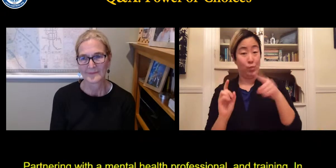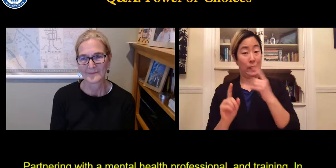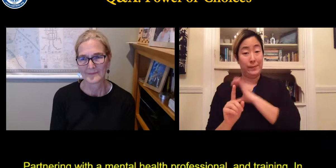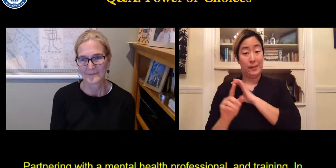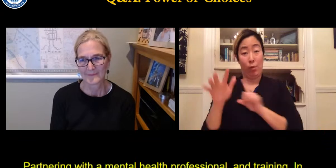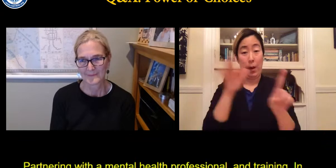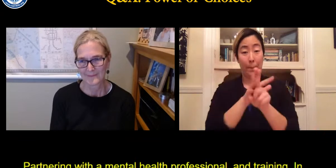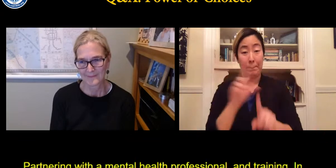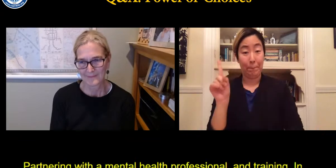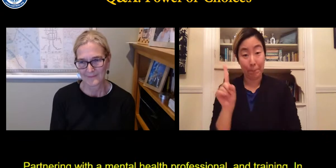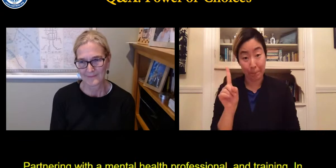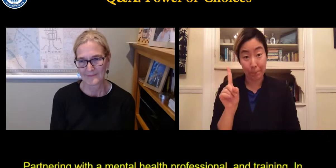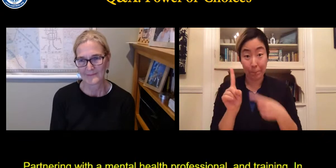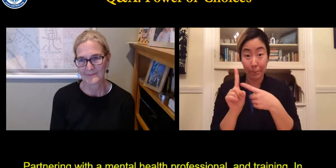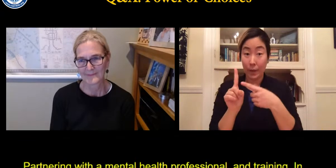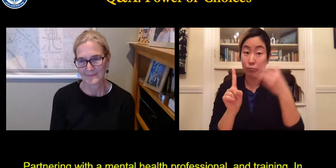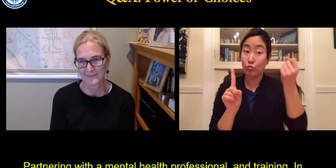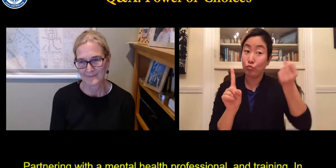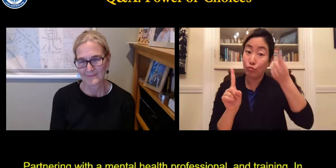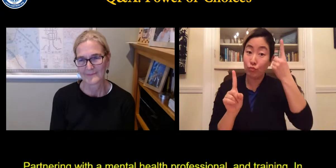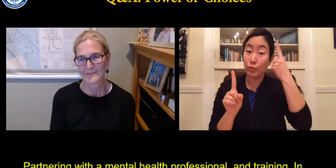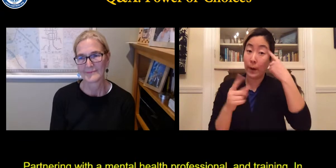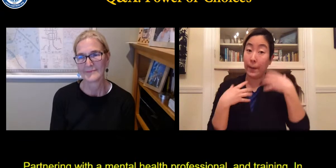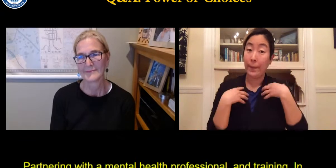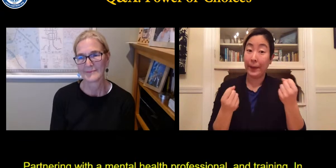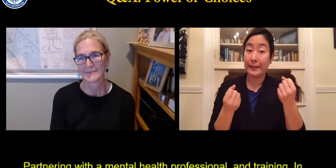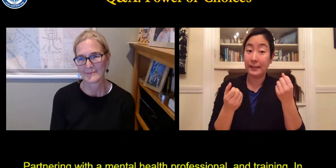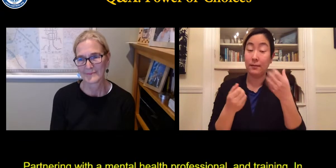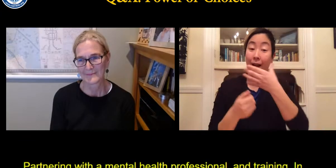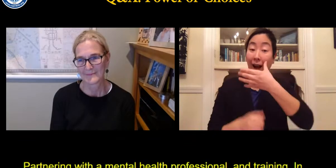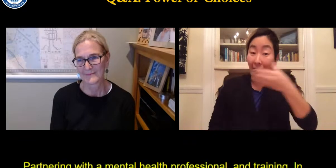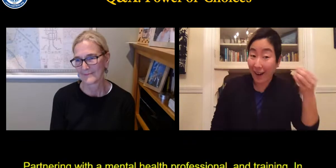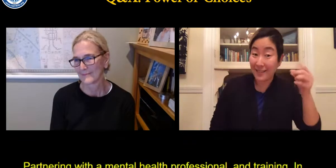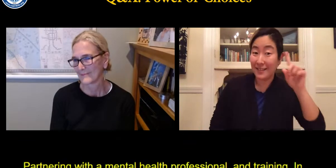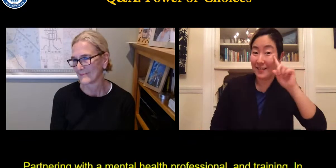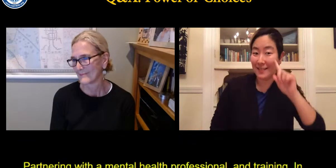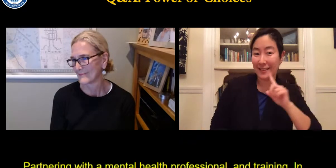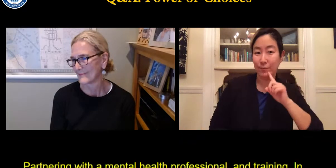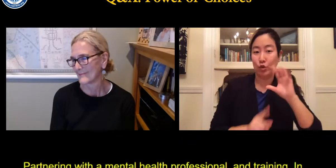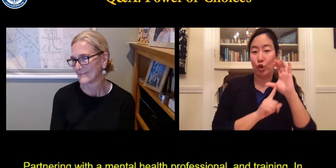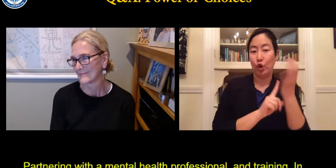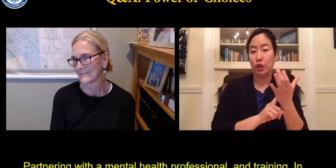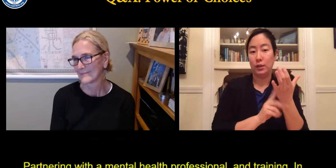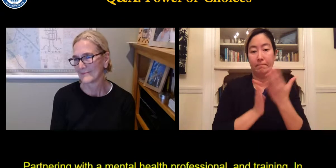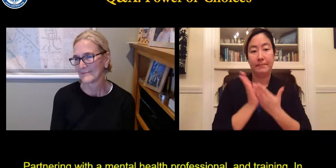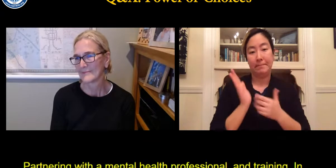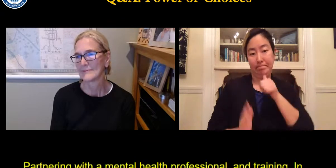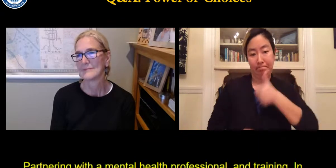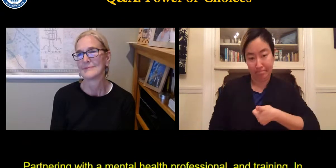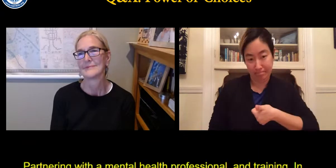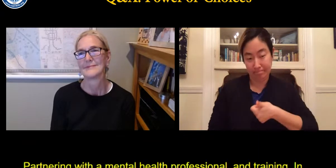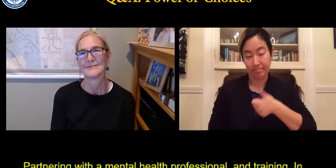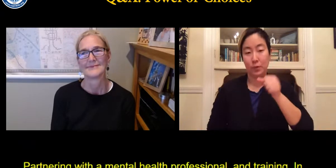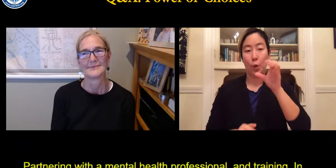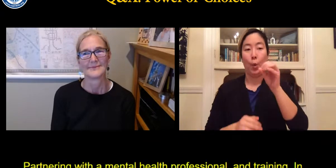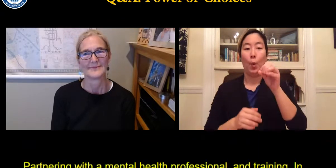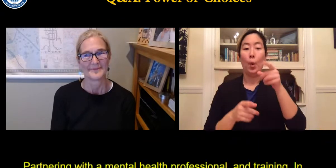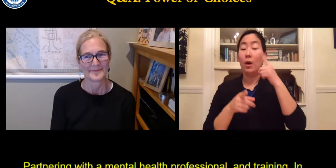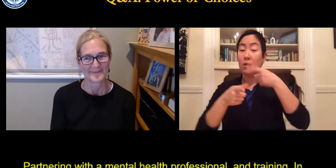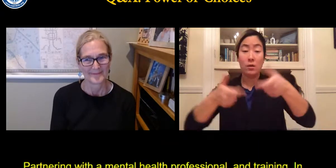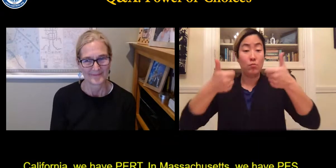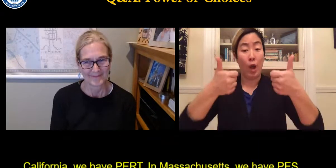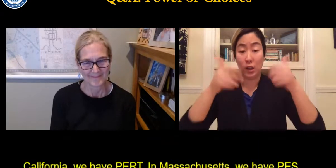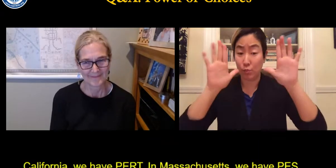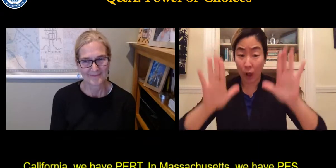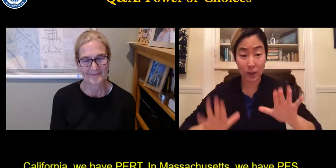sent along with law enforcement to do a health check. When those services do not exist, it is just an officer of the law that